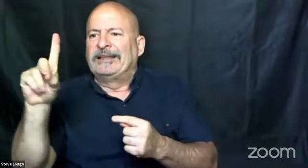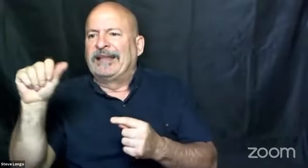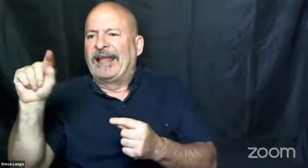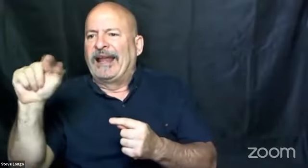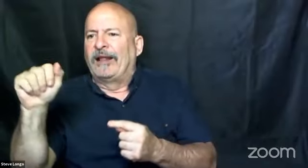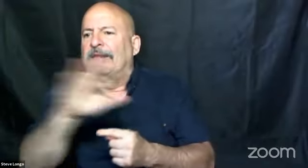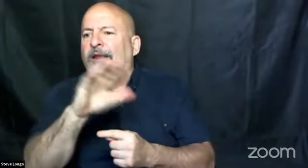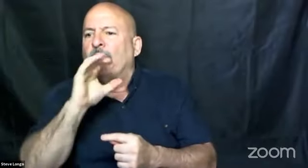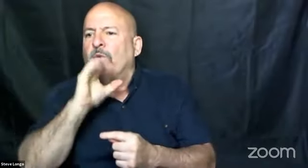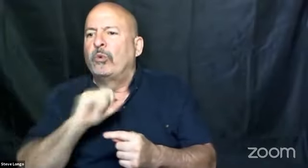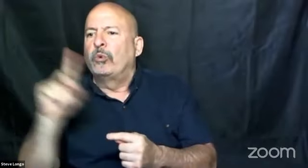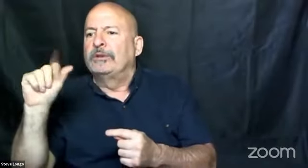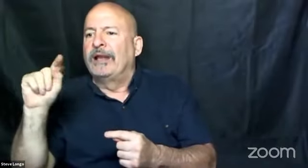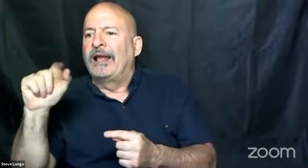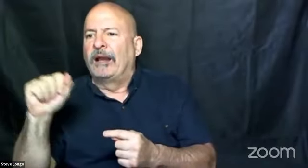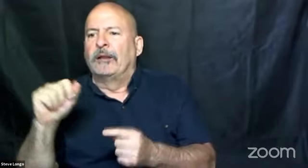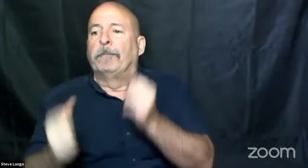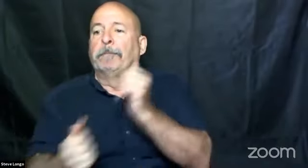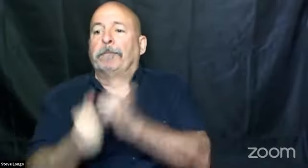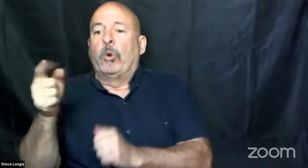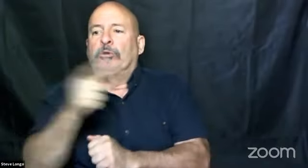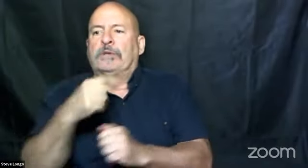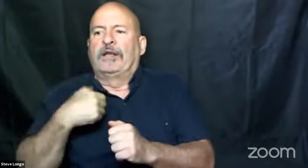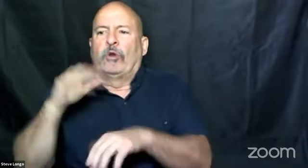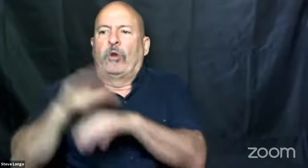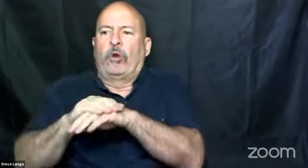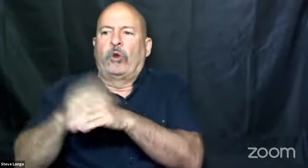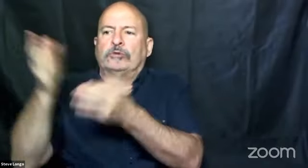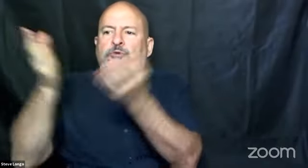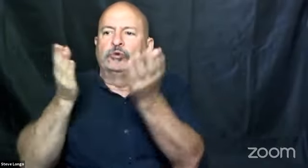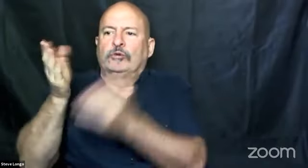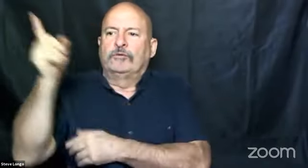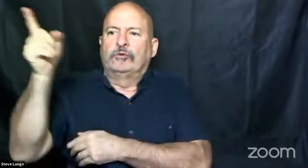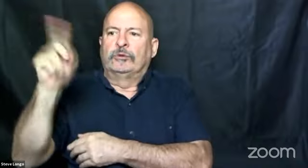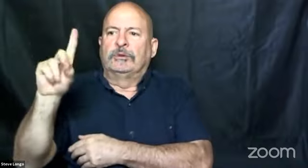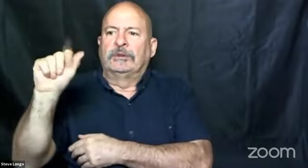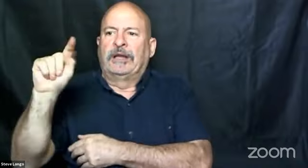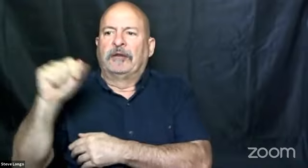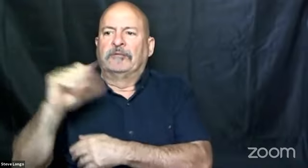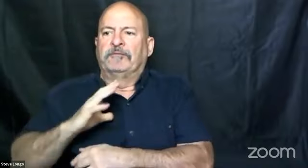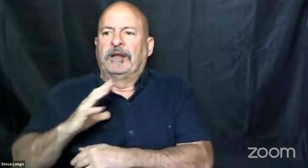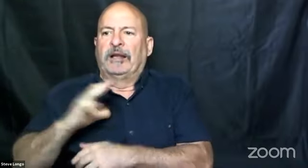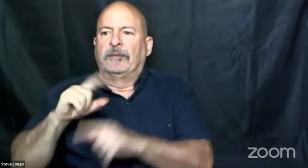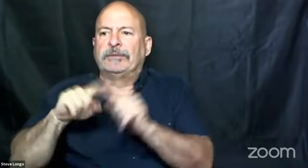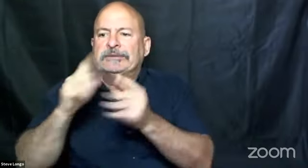Perfect. So maybe then it's just the hardware or the data. I'm not quite sure what that would look like.